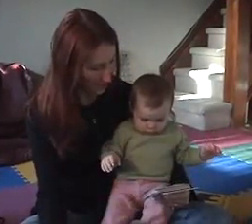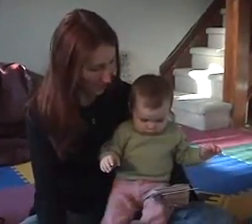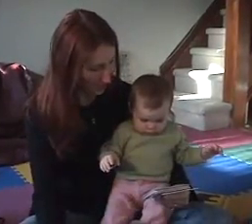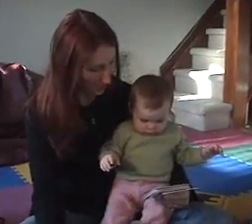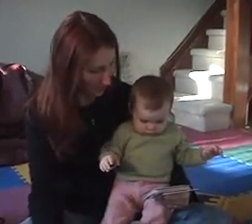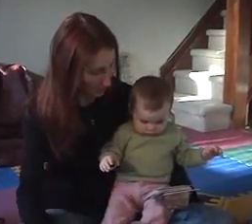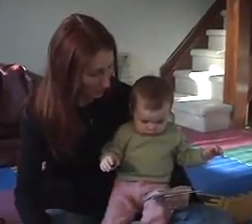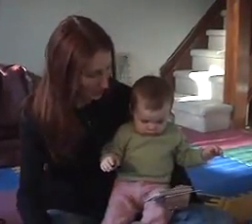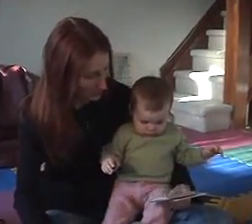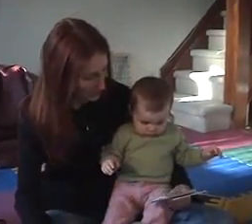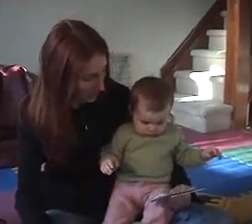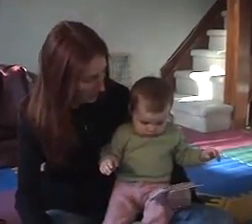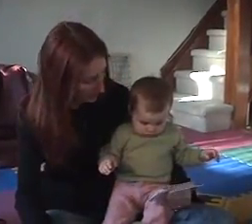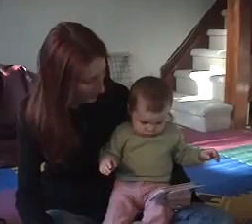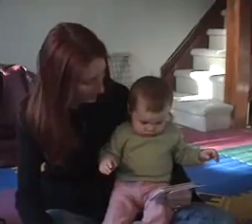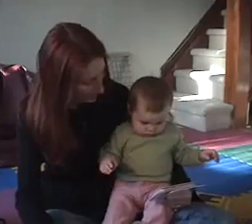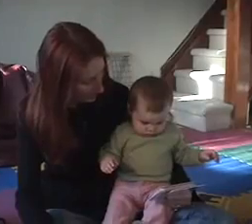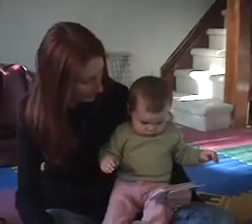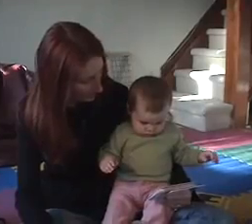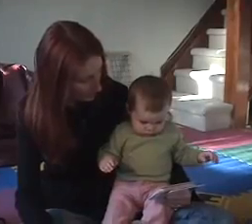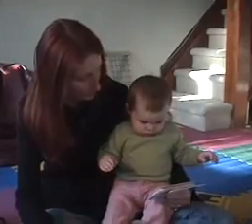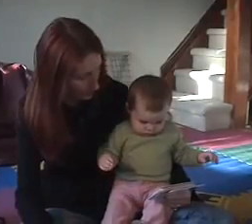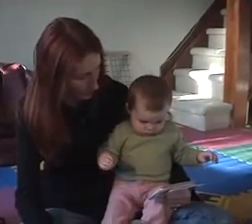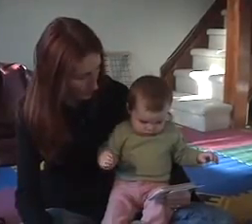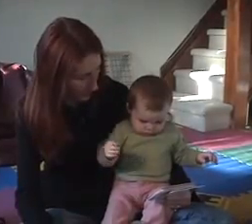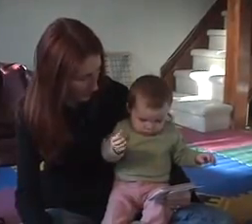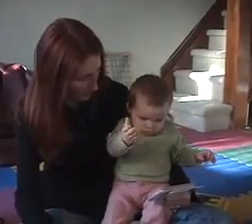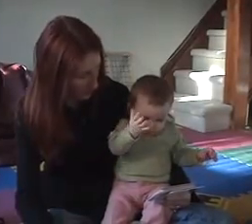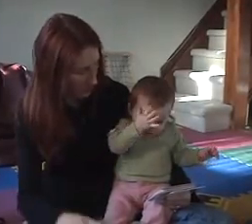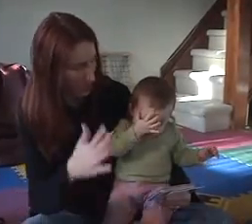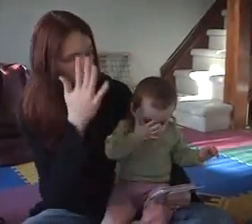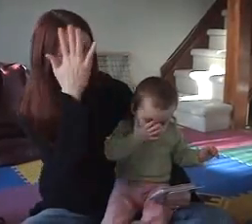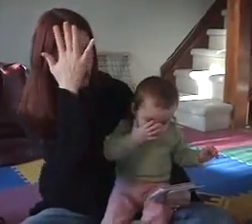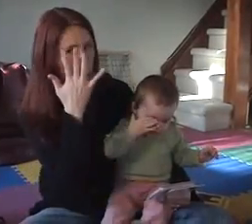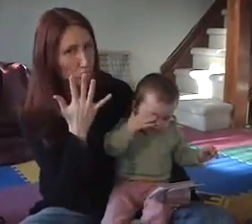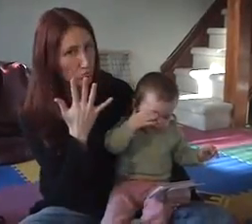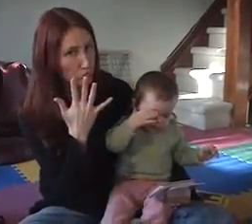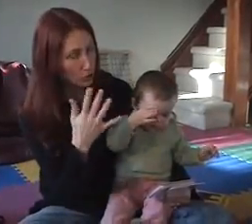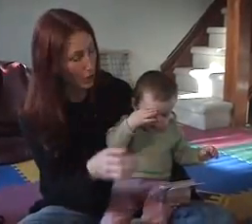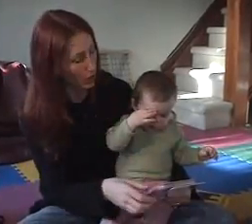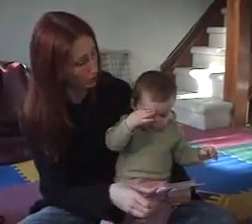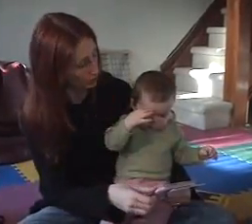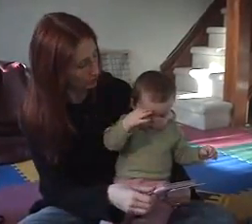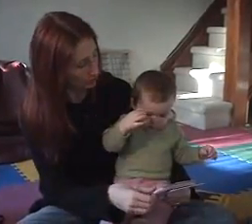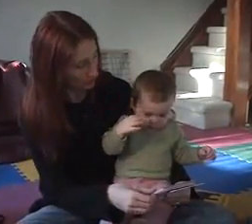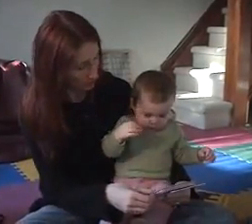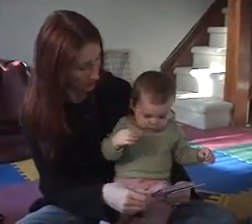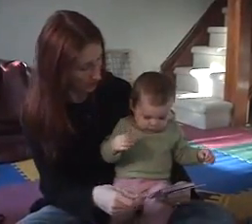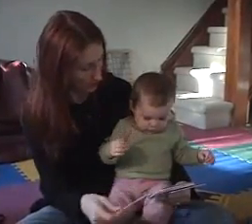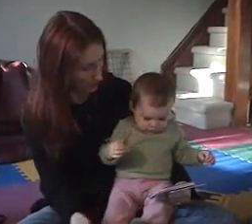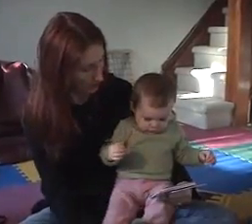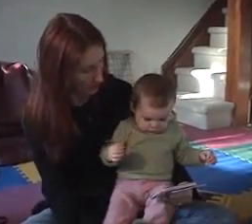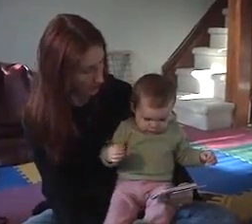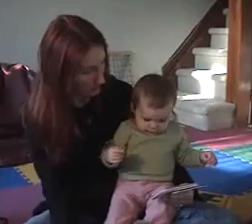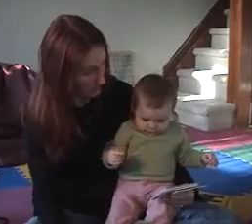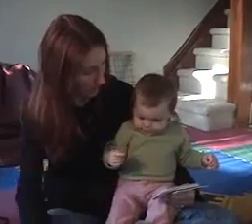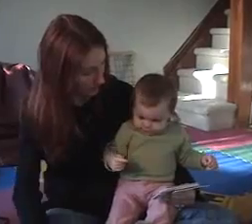Uh-oh. The baby's sad. What's the sign for sad? Sad. That's right. What is that?